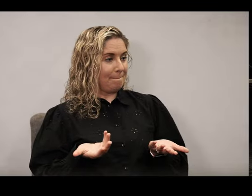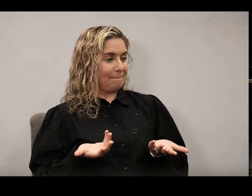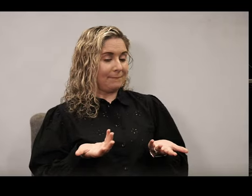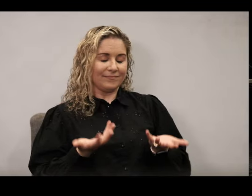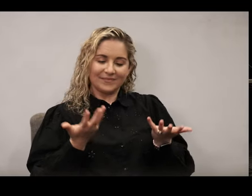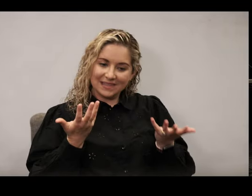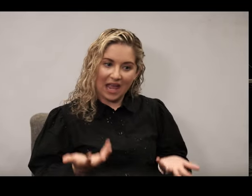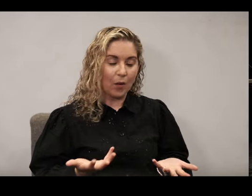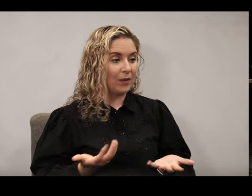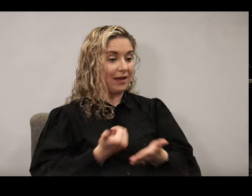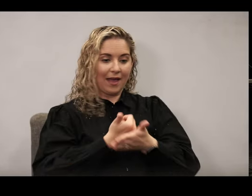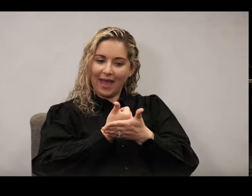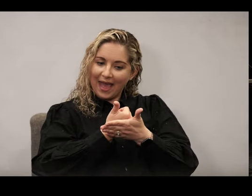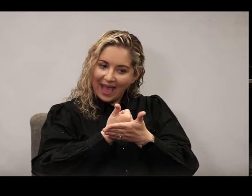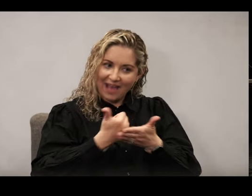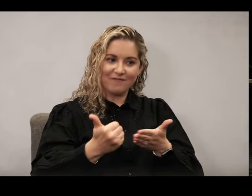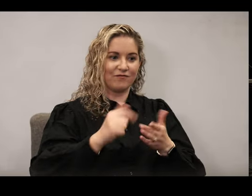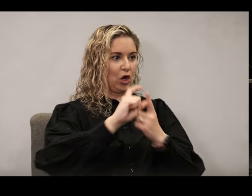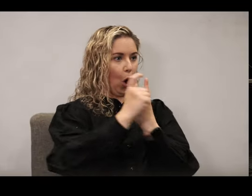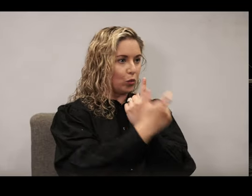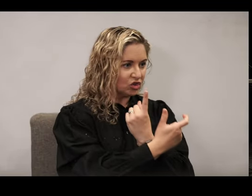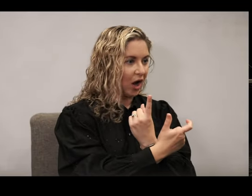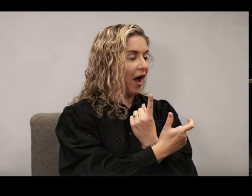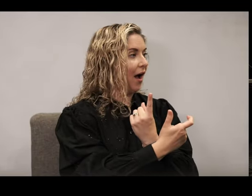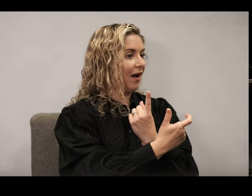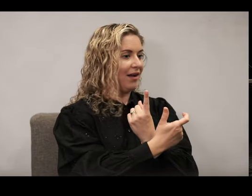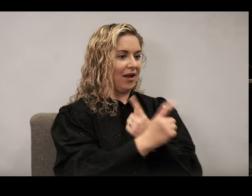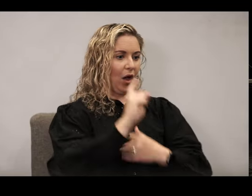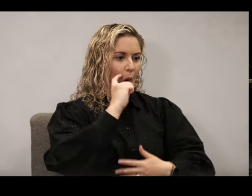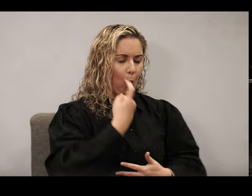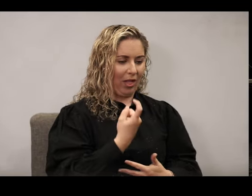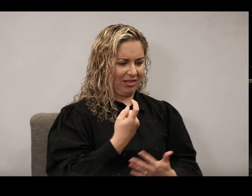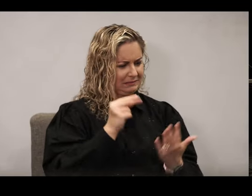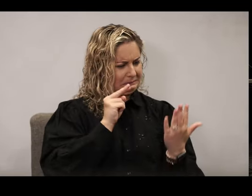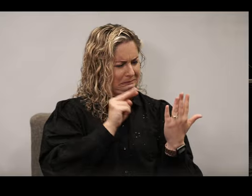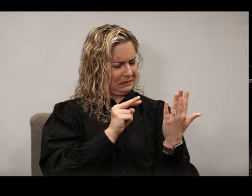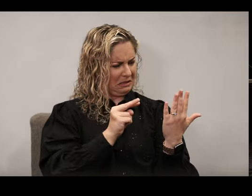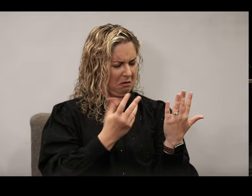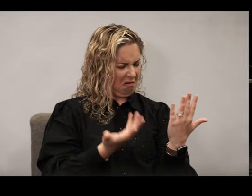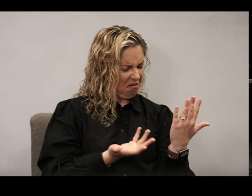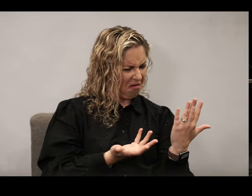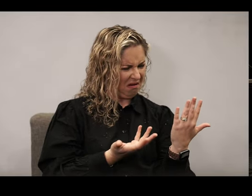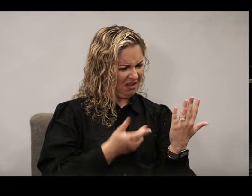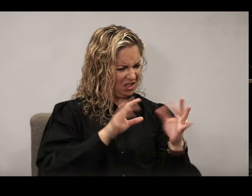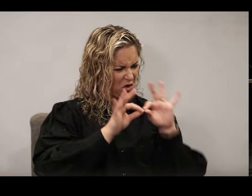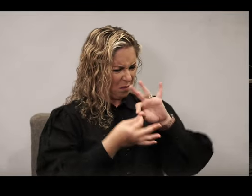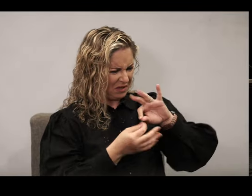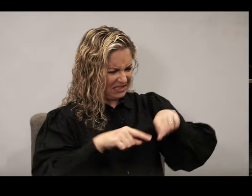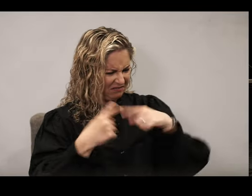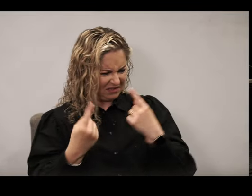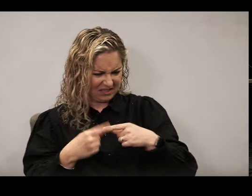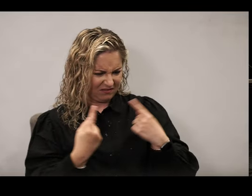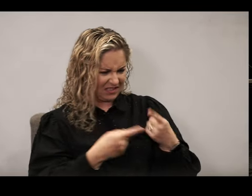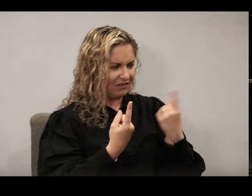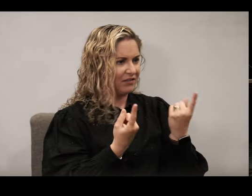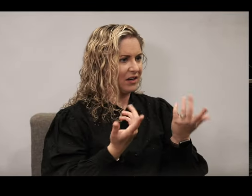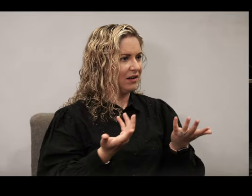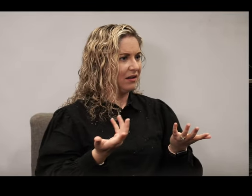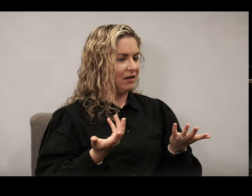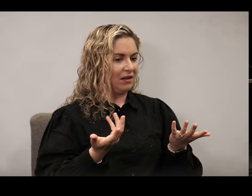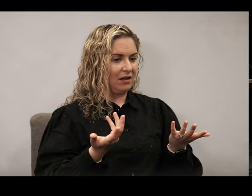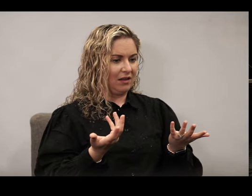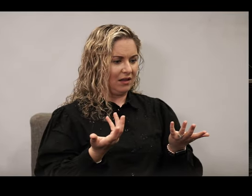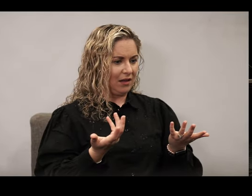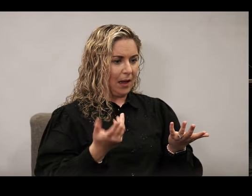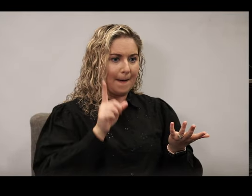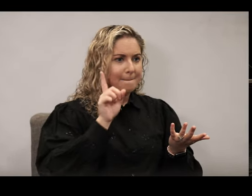need critiquing by God's word. Western culture, Eastern culture, Indigenous culture, Pacific culture. It's not racism to